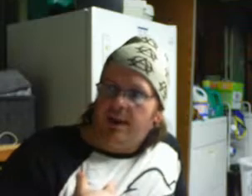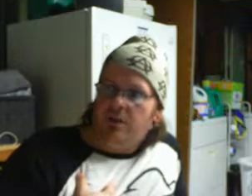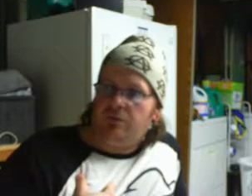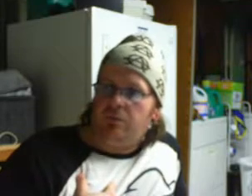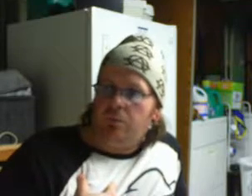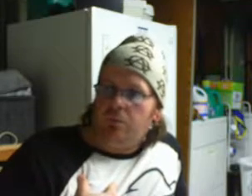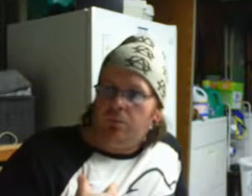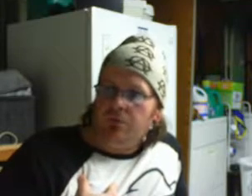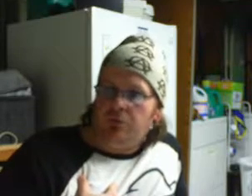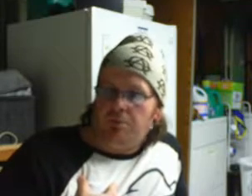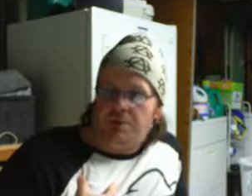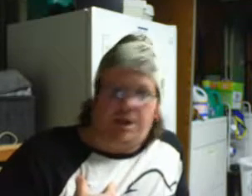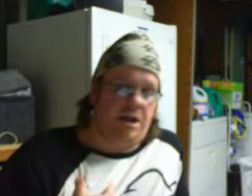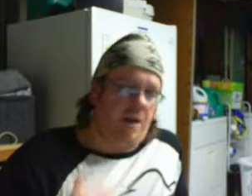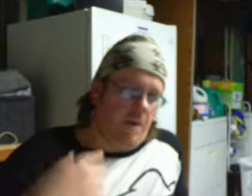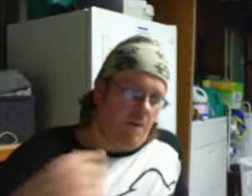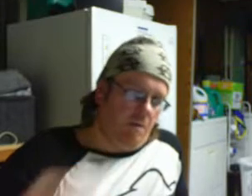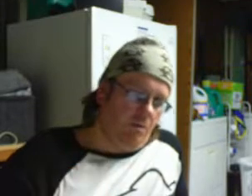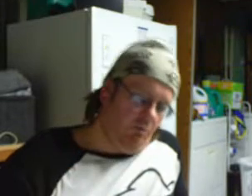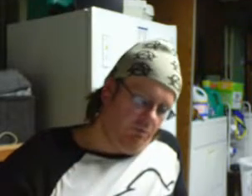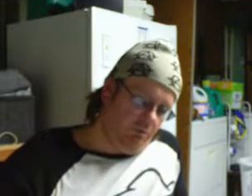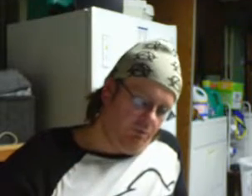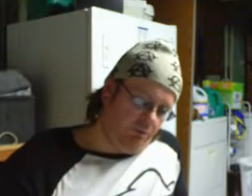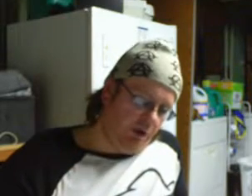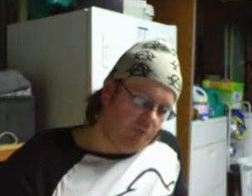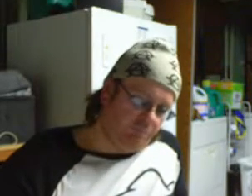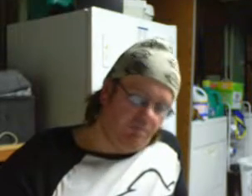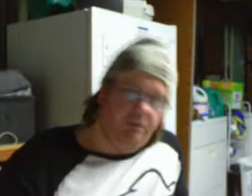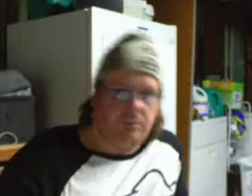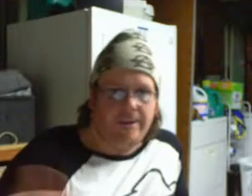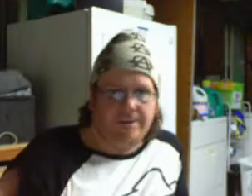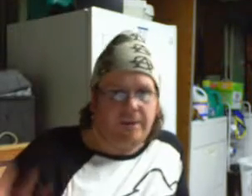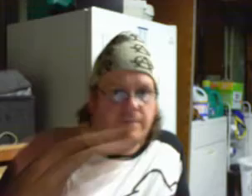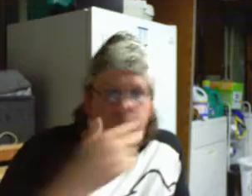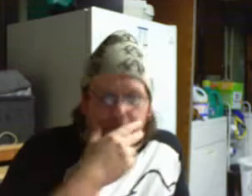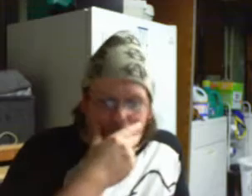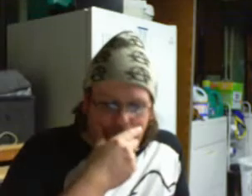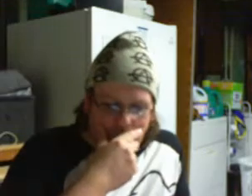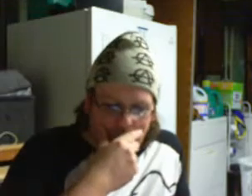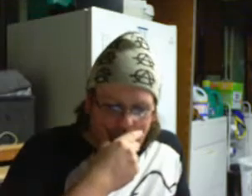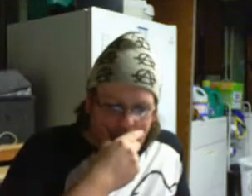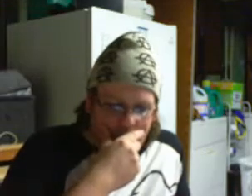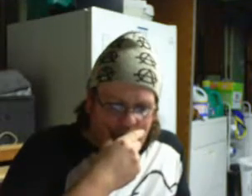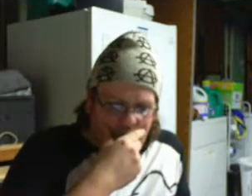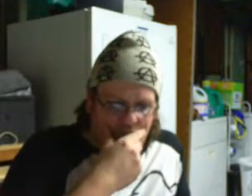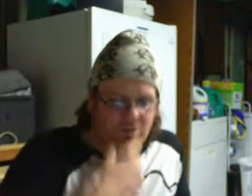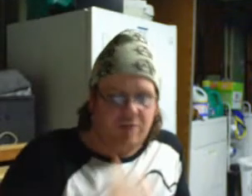for wisdom, and God was pleased with that and gave him wisdom. Is that what's going